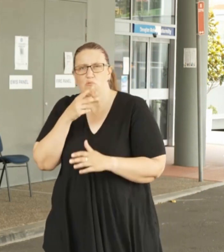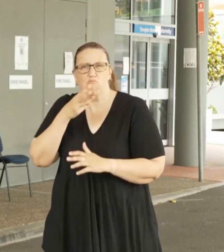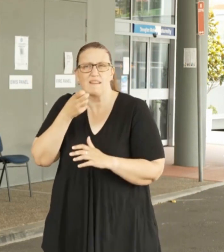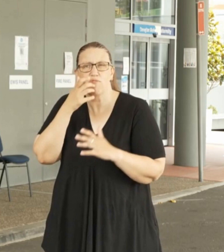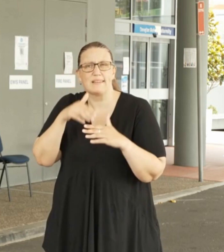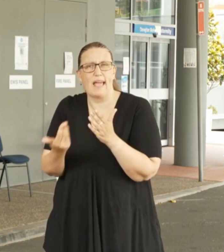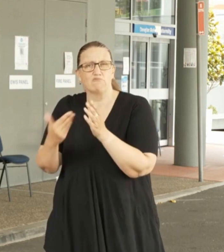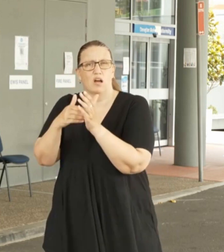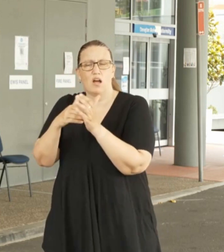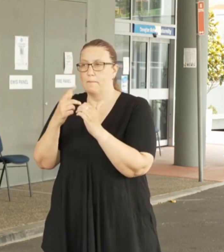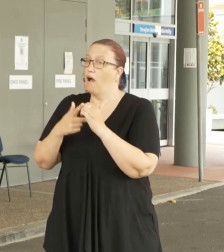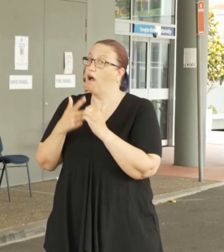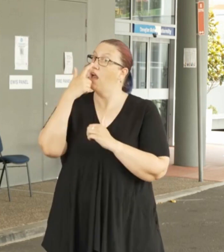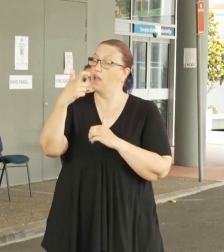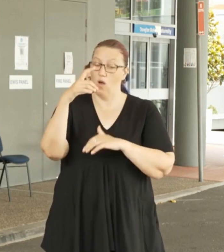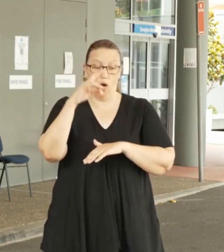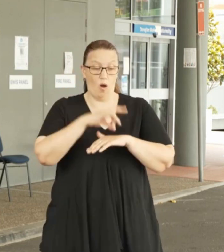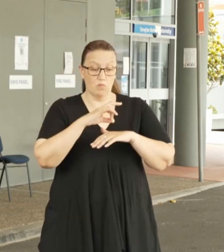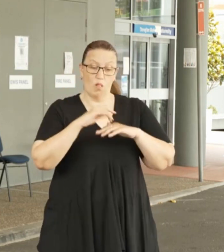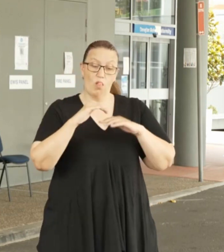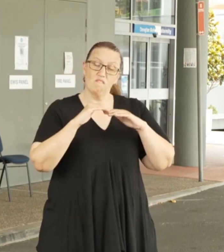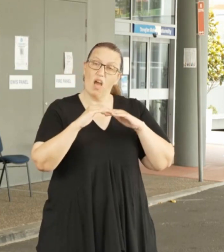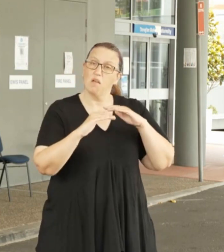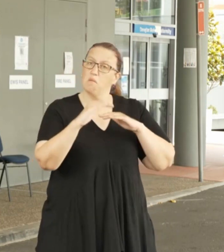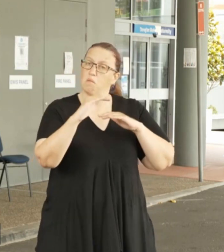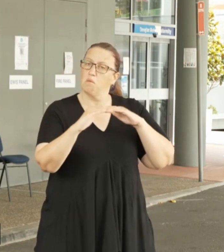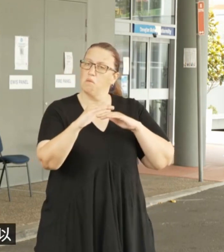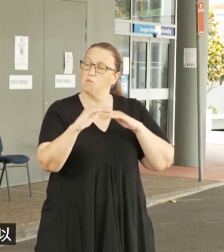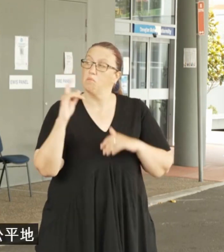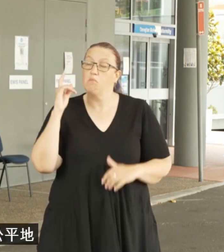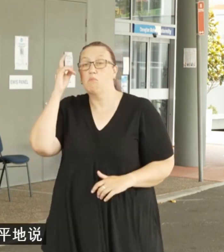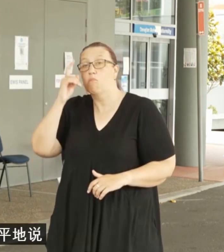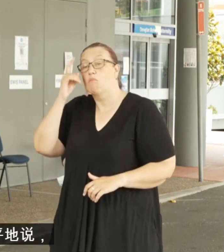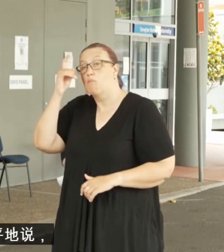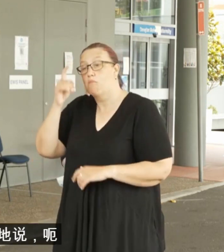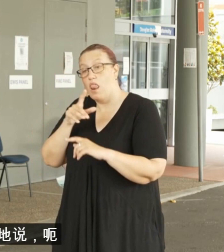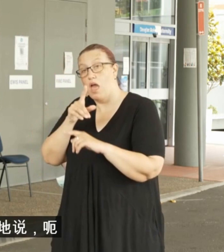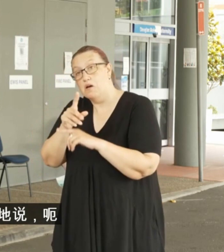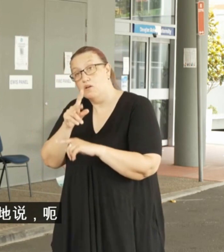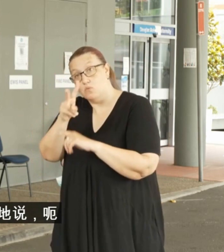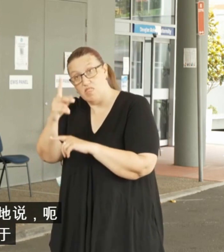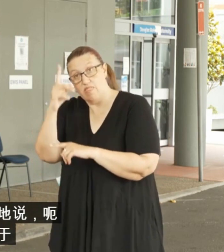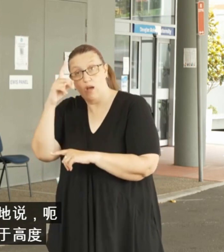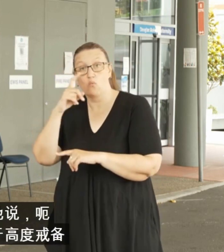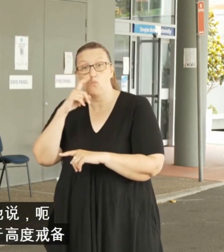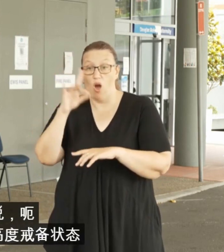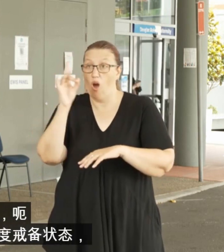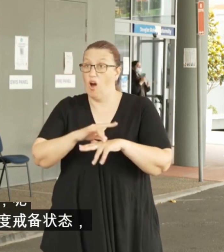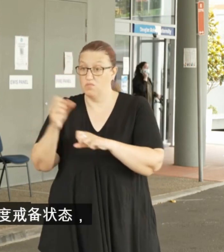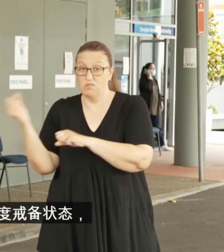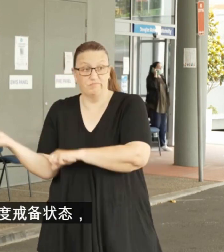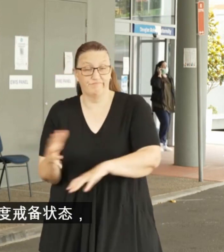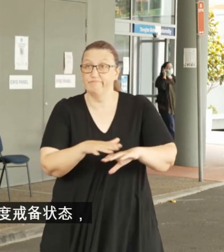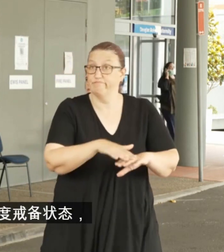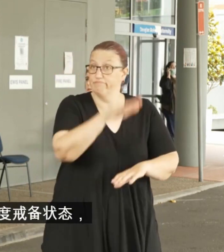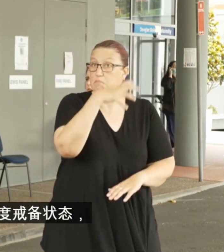admissions will rise in, say, 7 days, 14 days? I think it's fair to say that the health team is always on high alert and